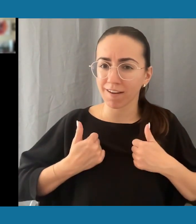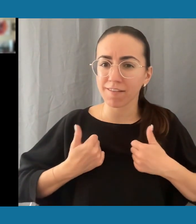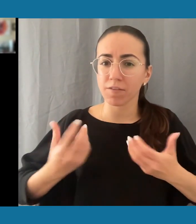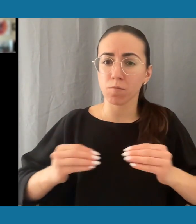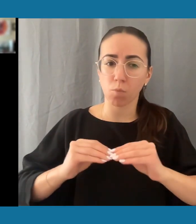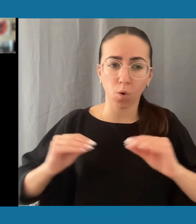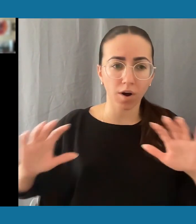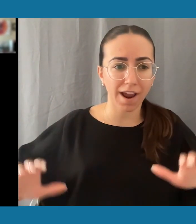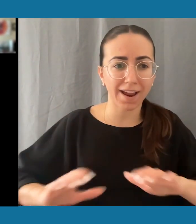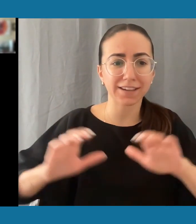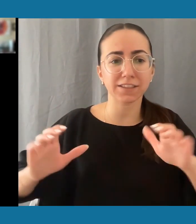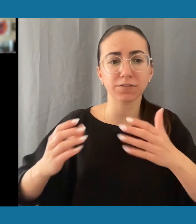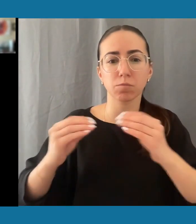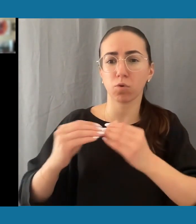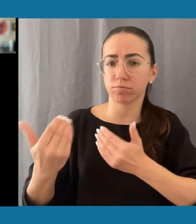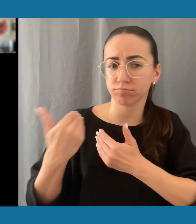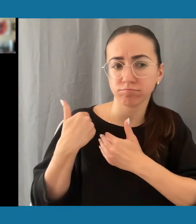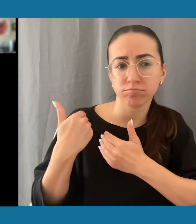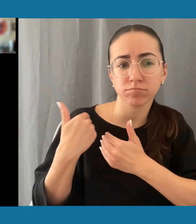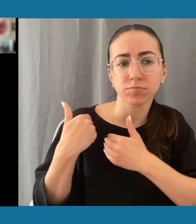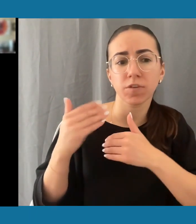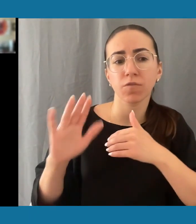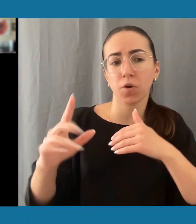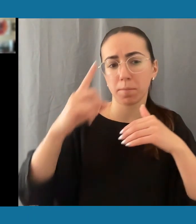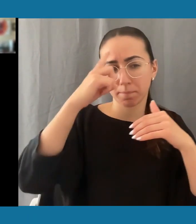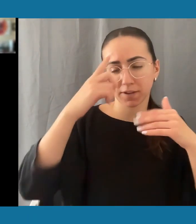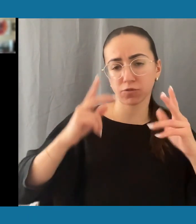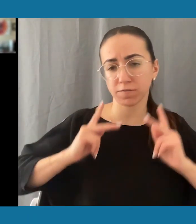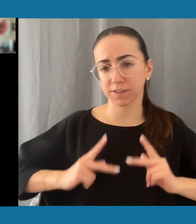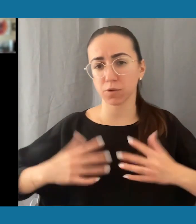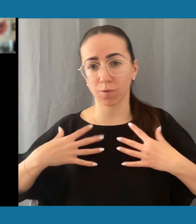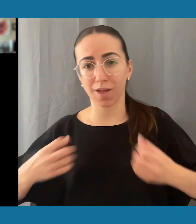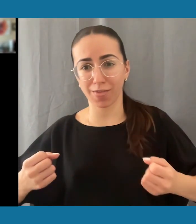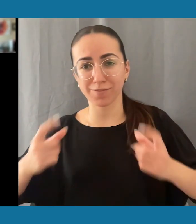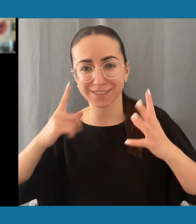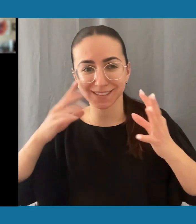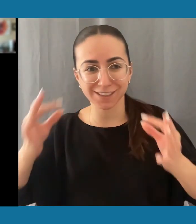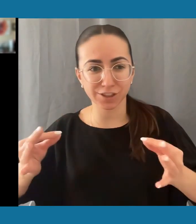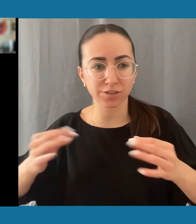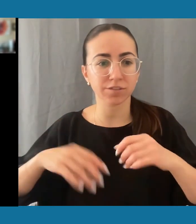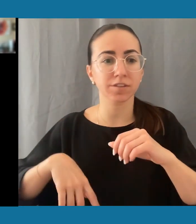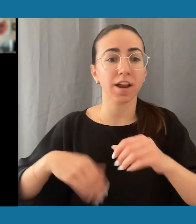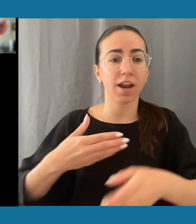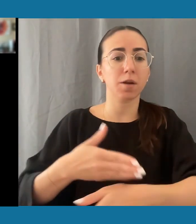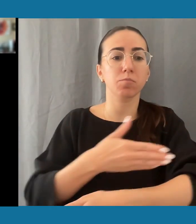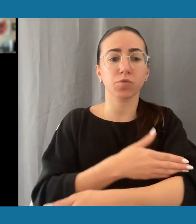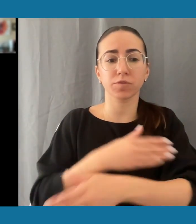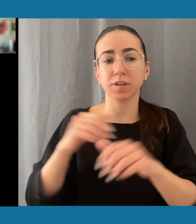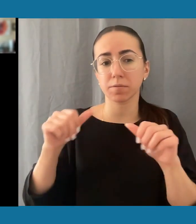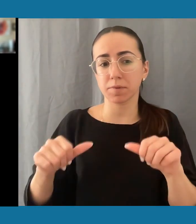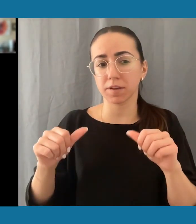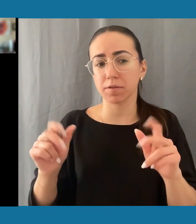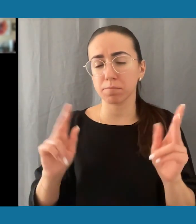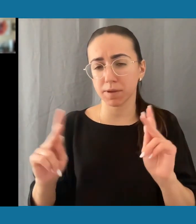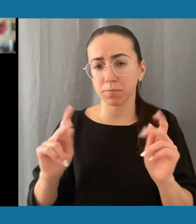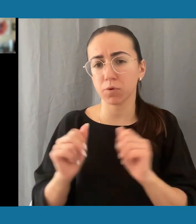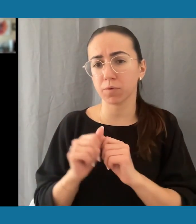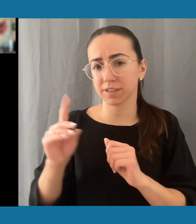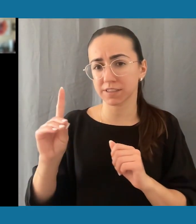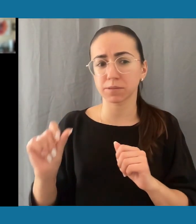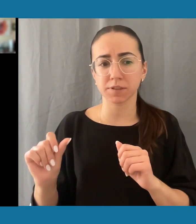physical health decisions, and just generally improves the ability of people with disabilities to be able to